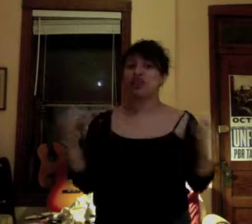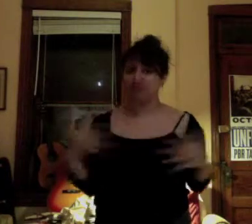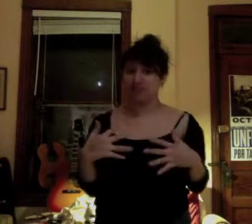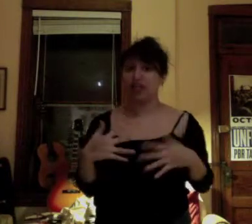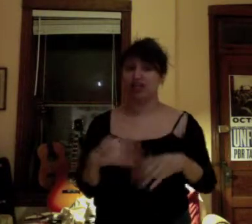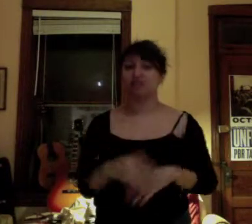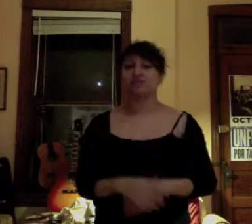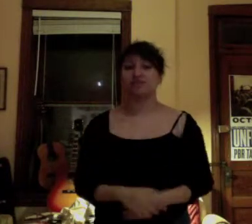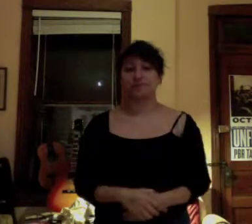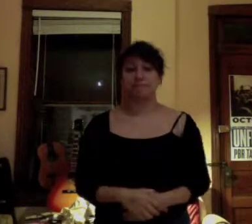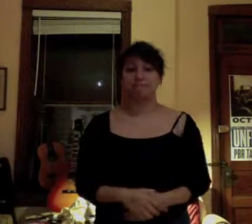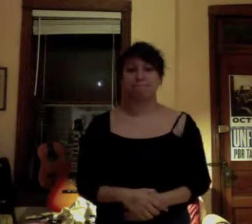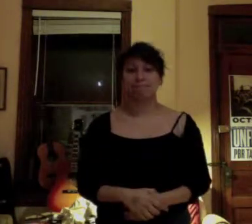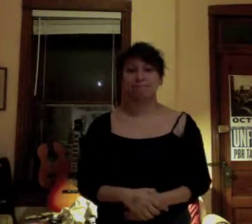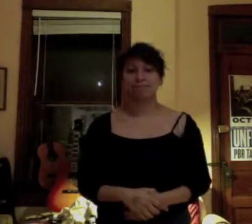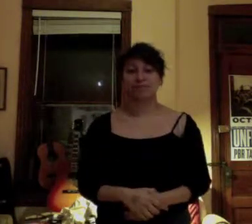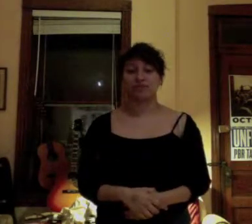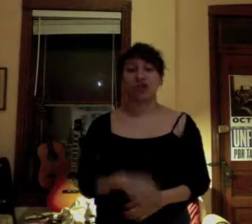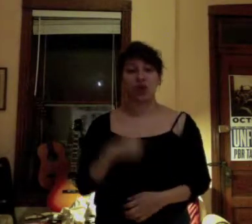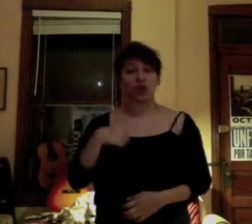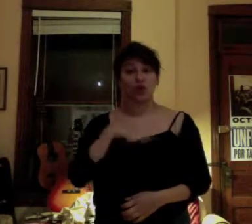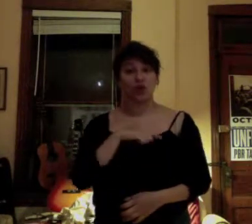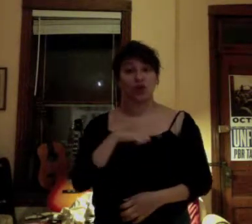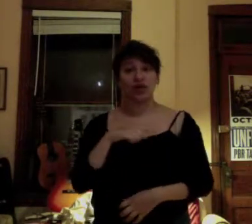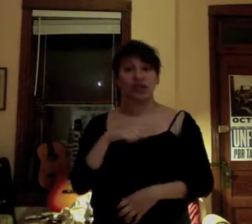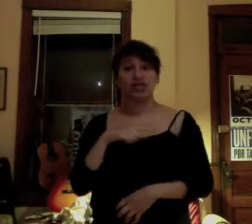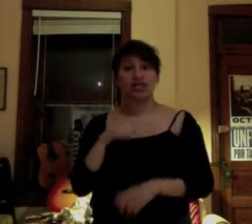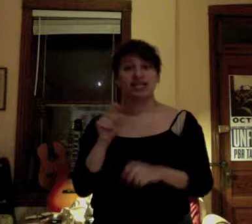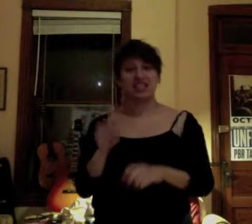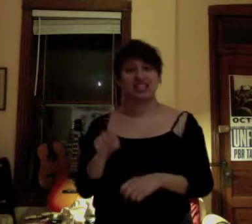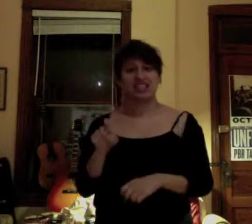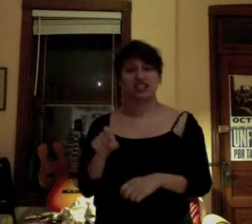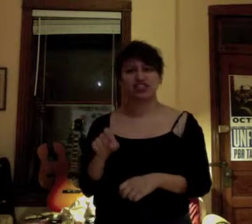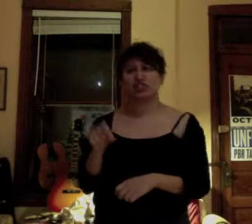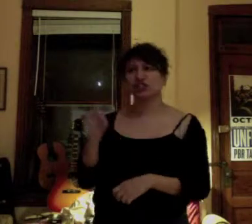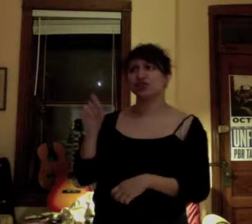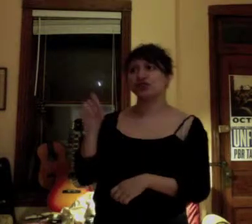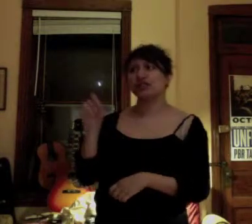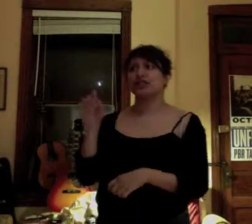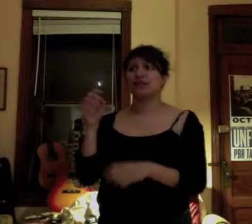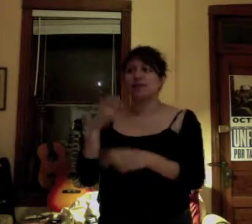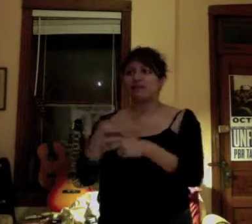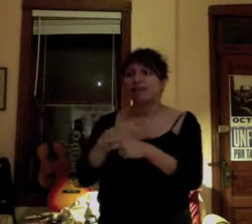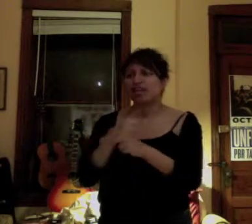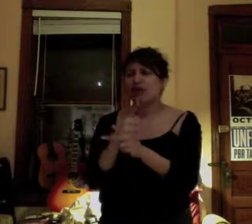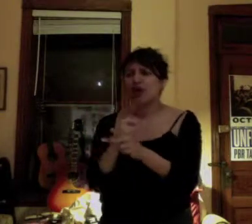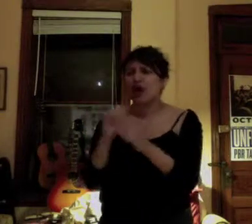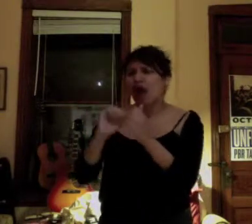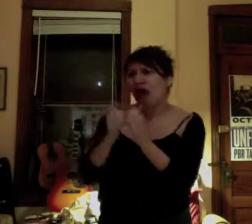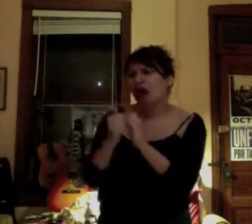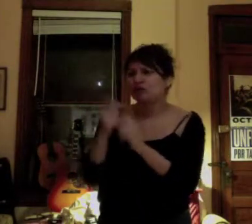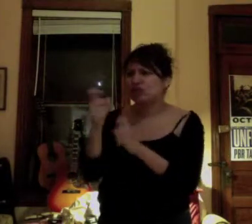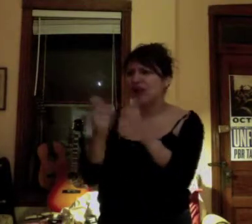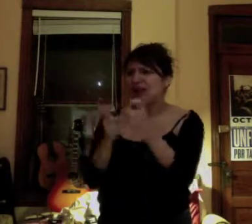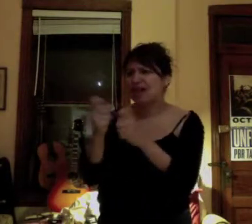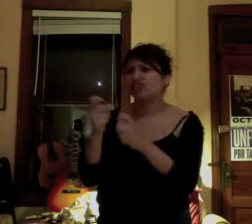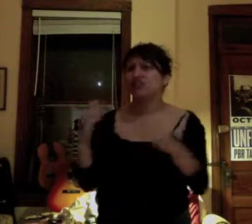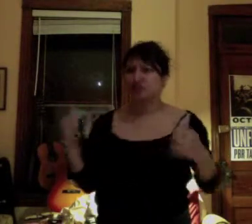and deal with it in healthy and productive ways. You see, we each have places, events, situations